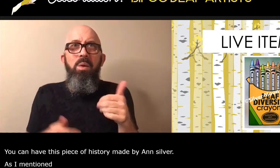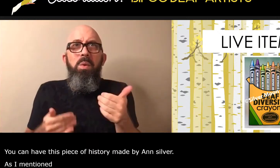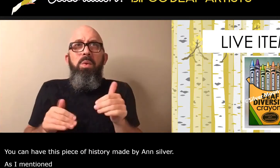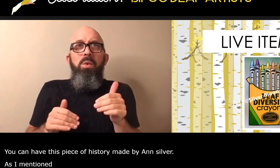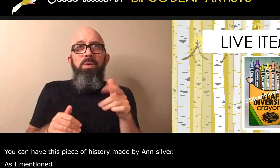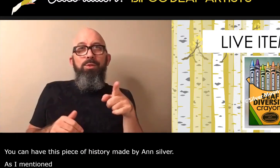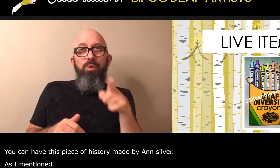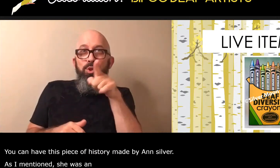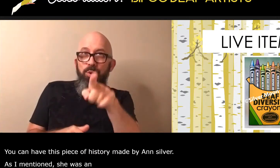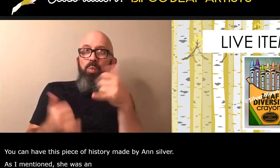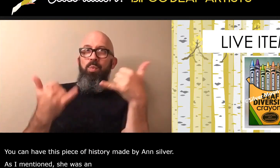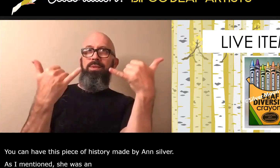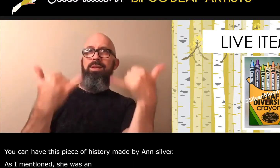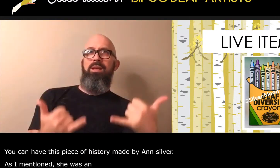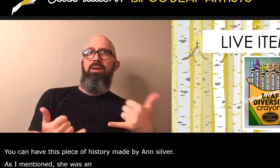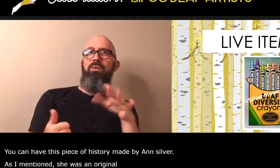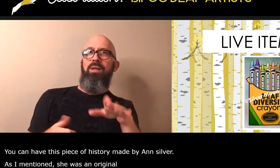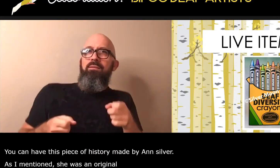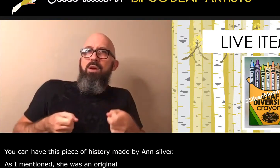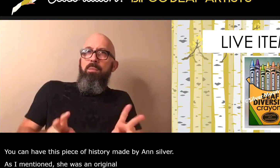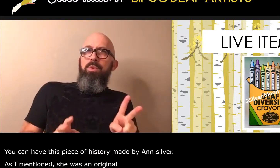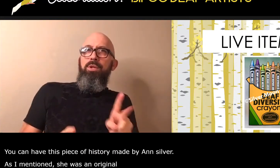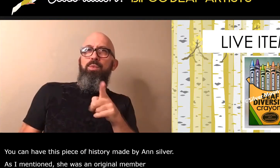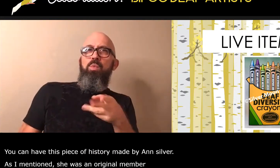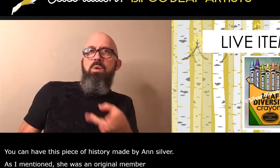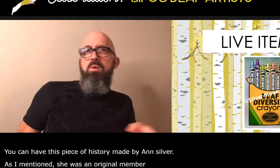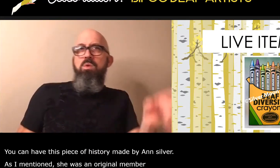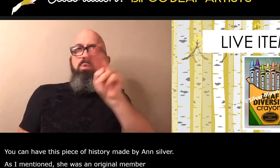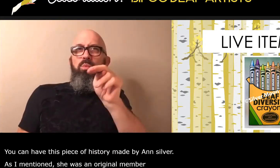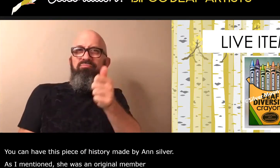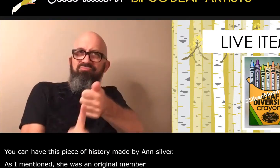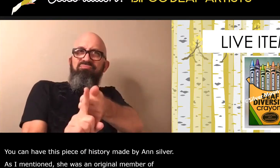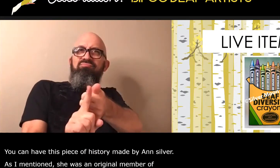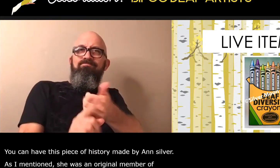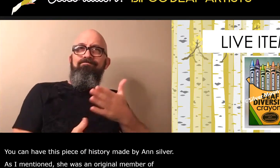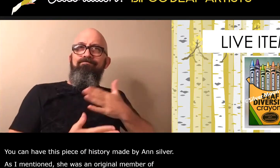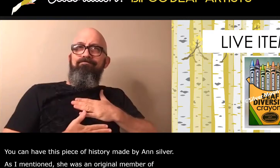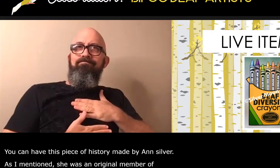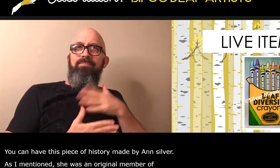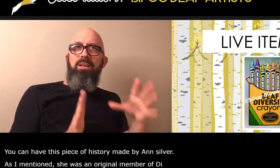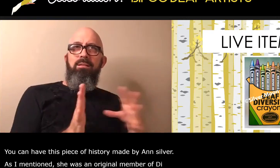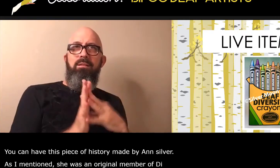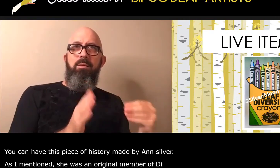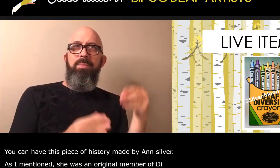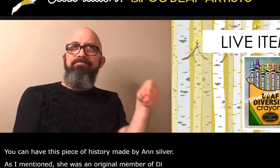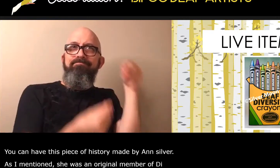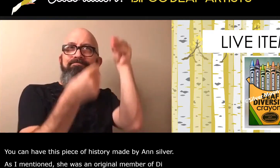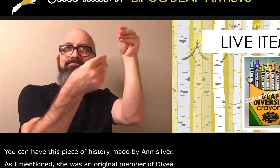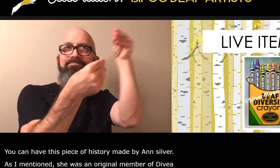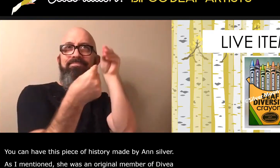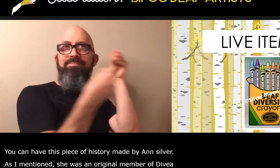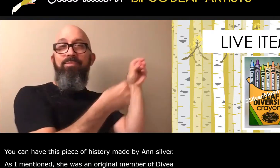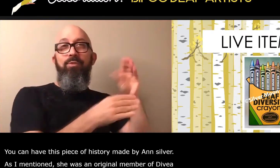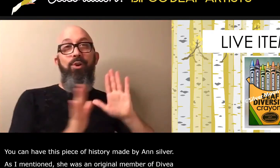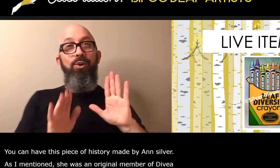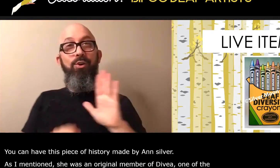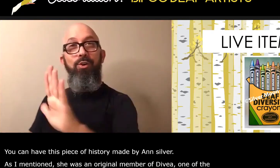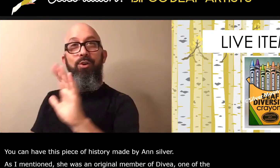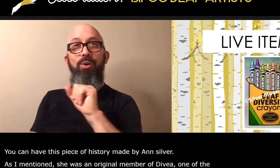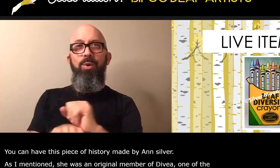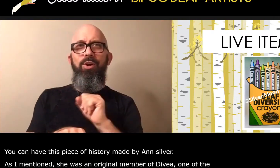original member of DeVia, one of the founders of DeVia. You have the opportunity to own this